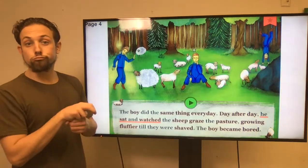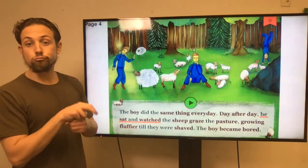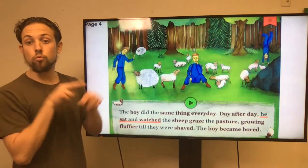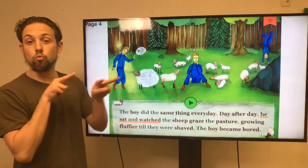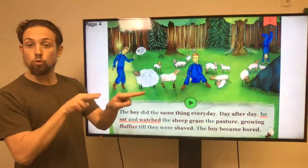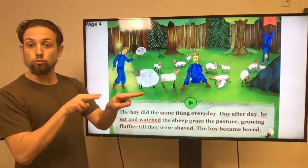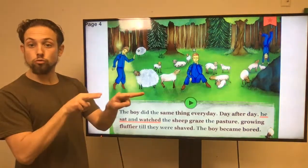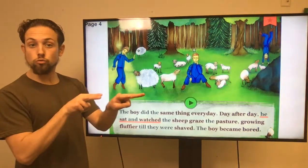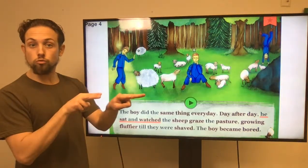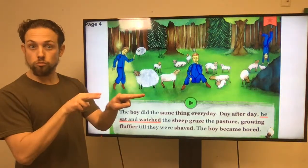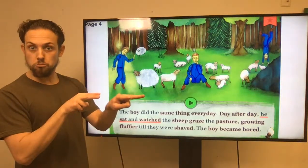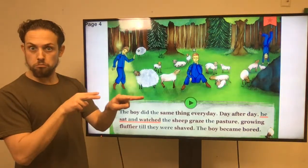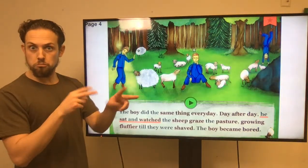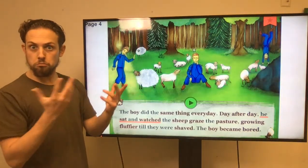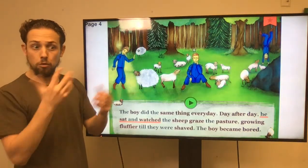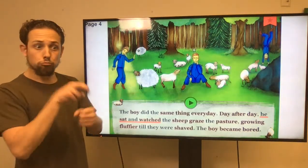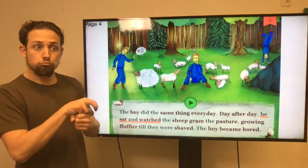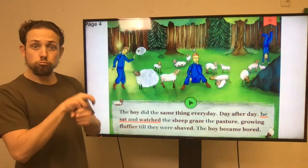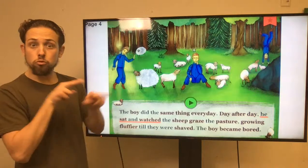is the boy sat and watched.